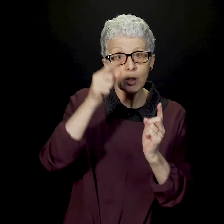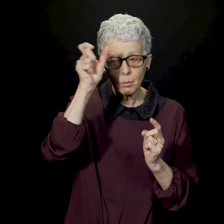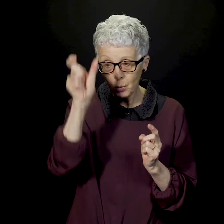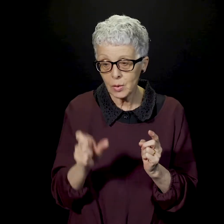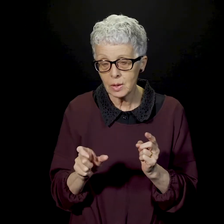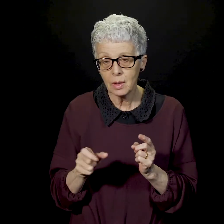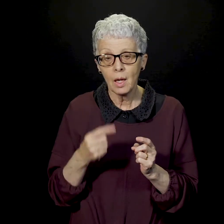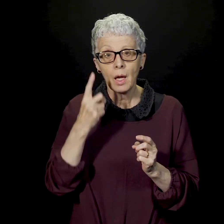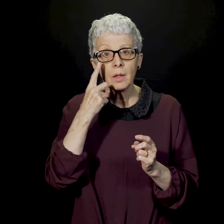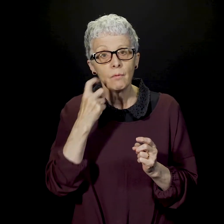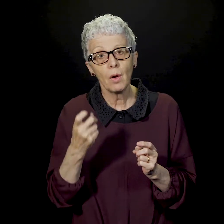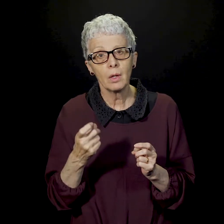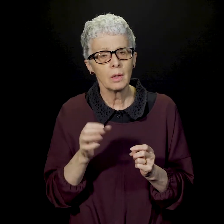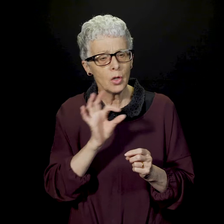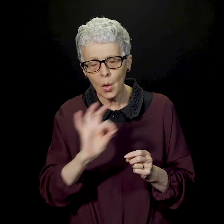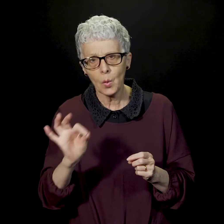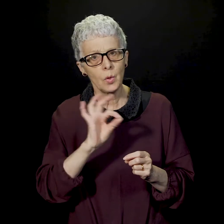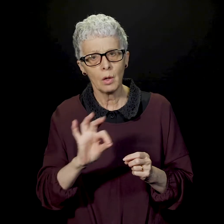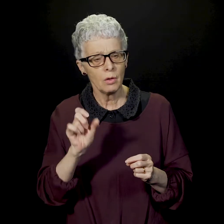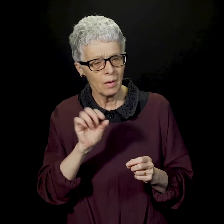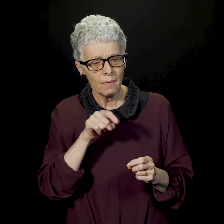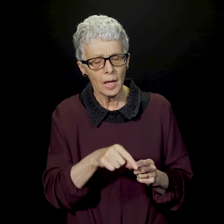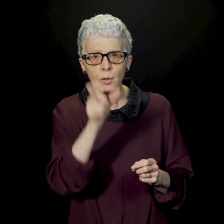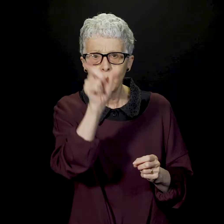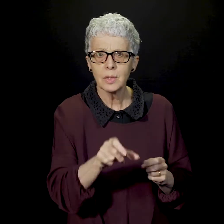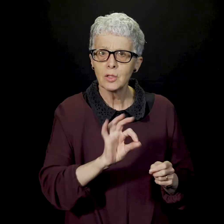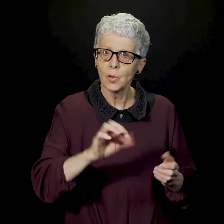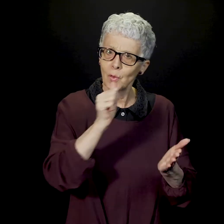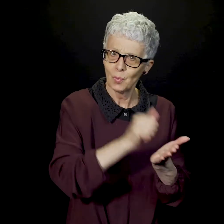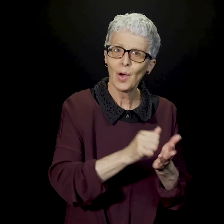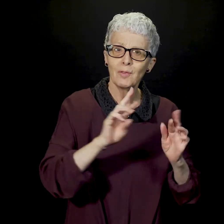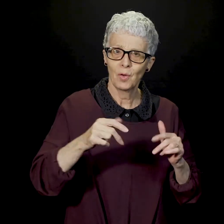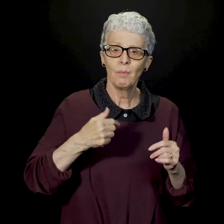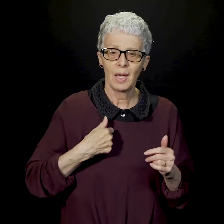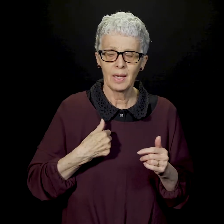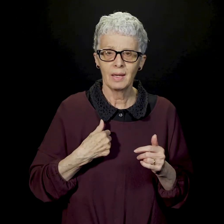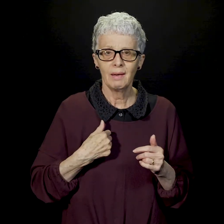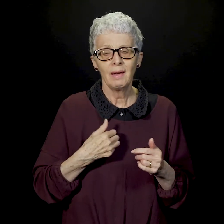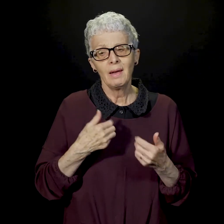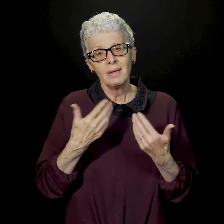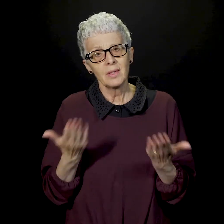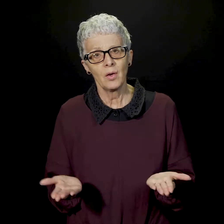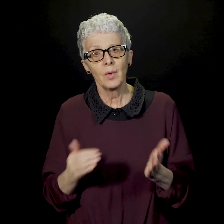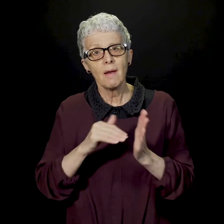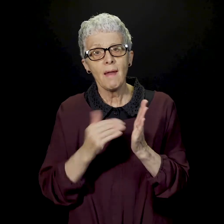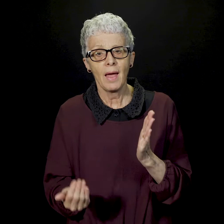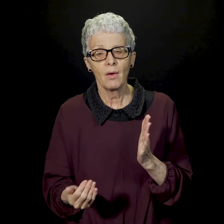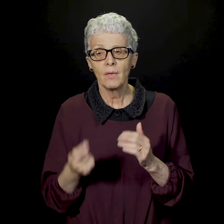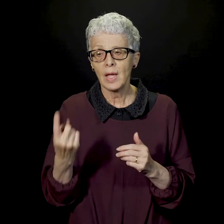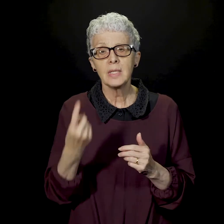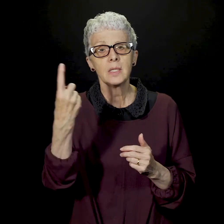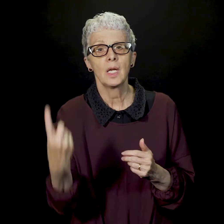but they've found themselves constantly saying no because the people that were pursuing them or the opportunities that presented